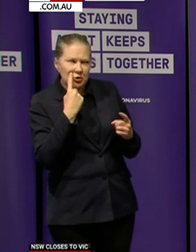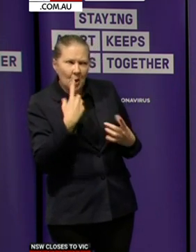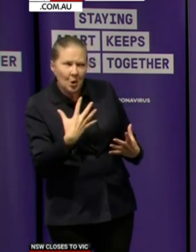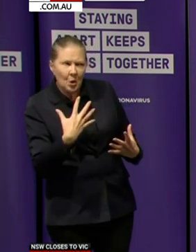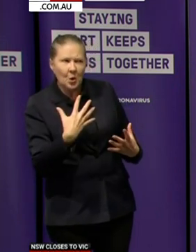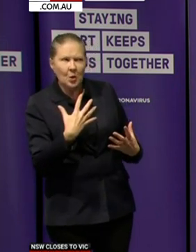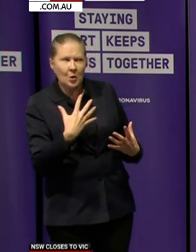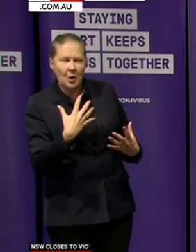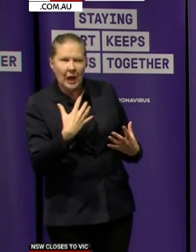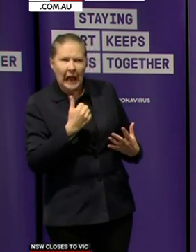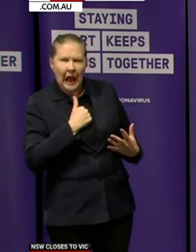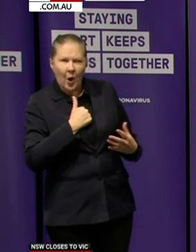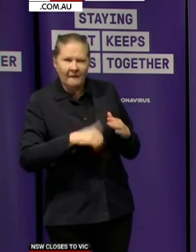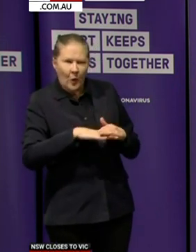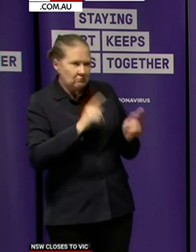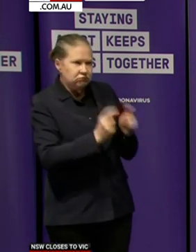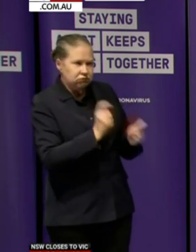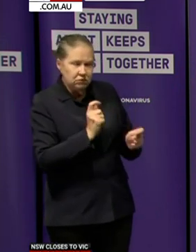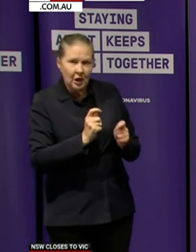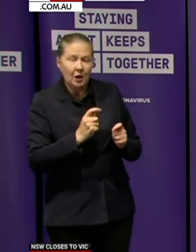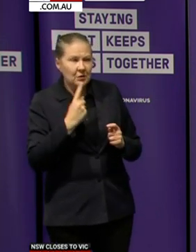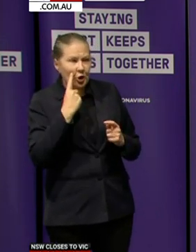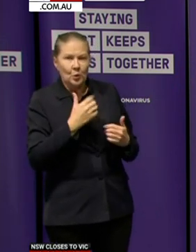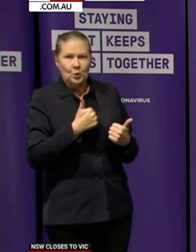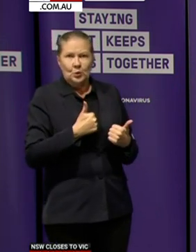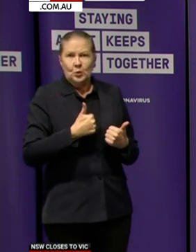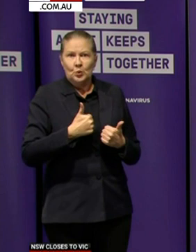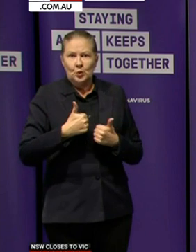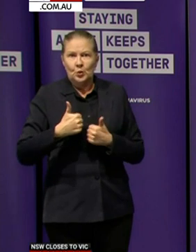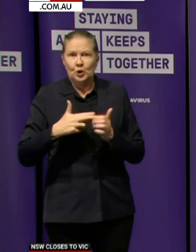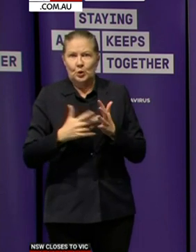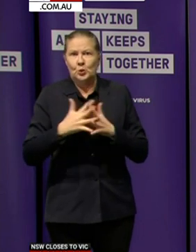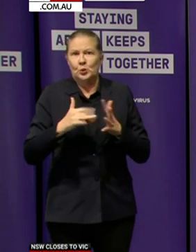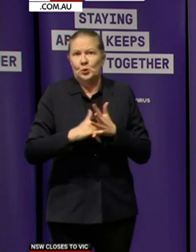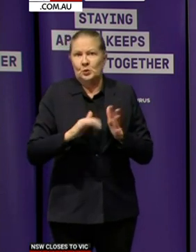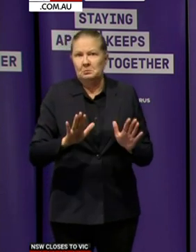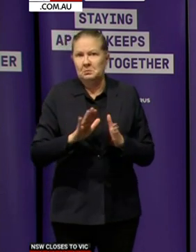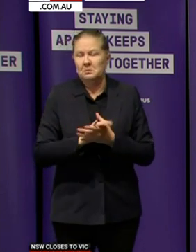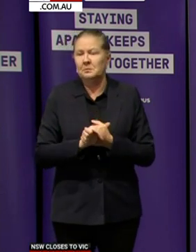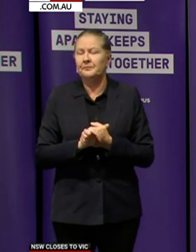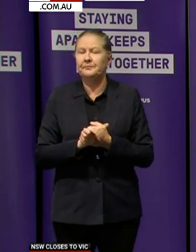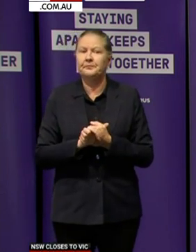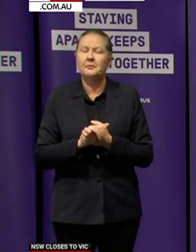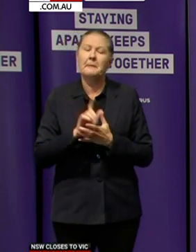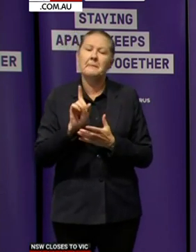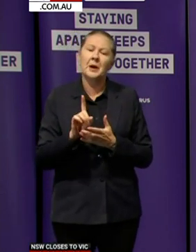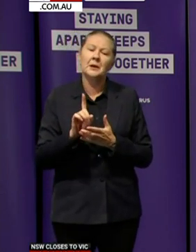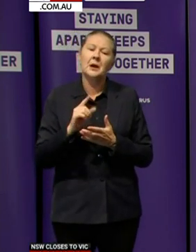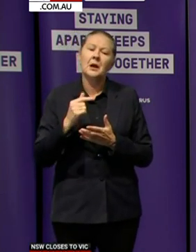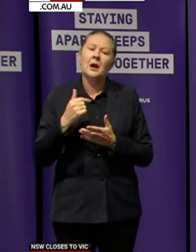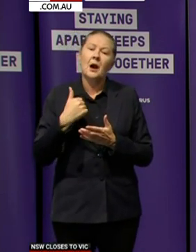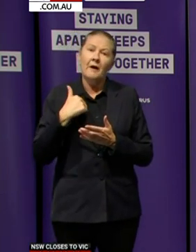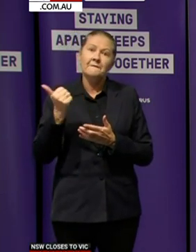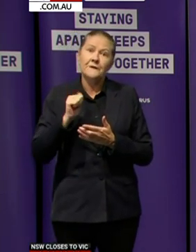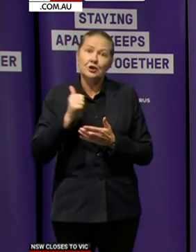today, are very positive. Just finally, Just before this press conference, I spoke with the